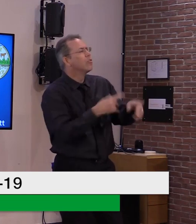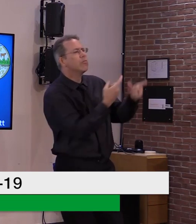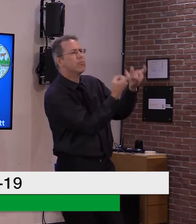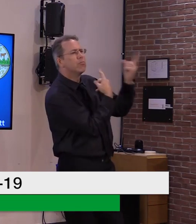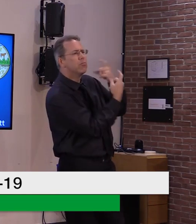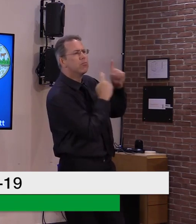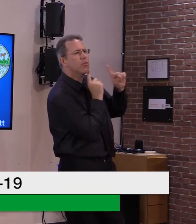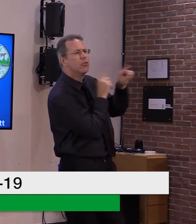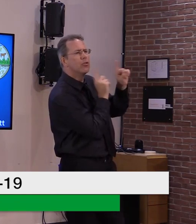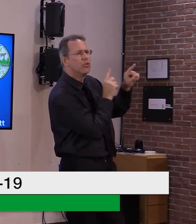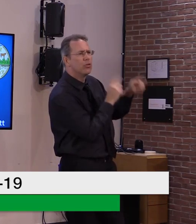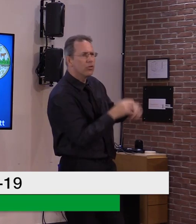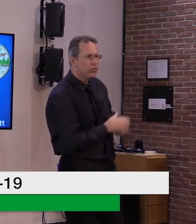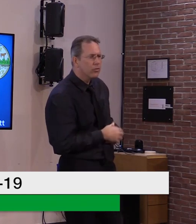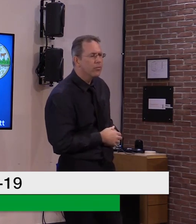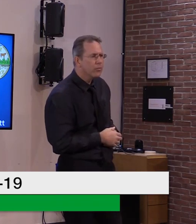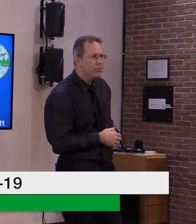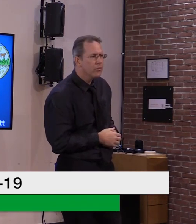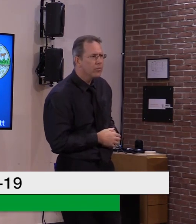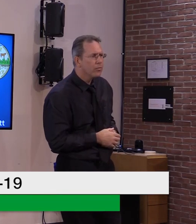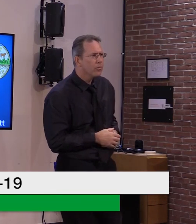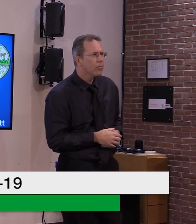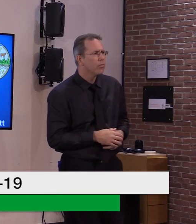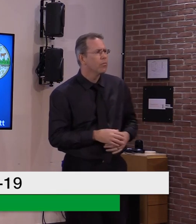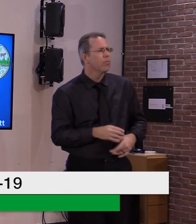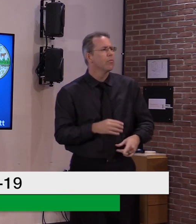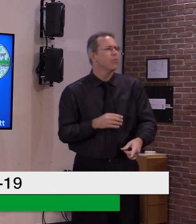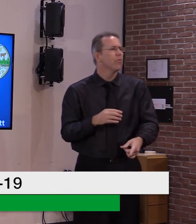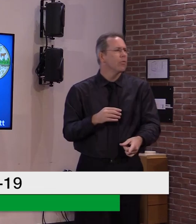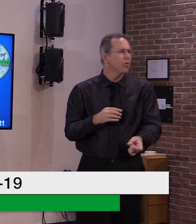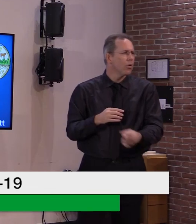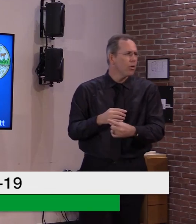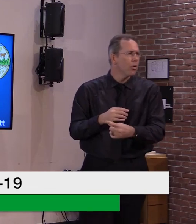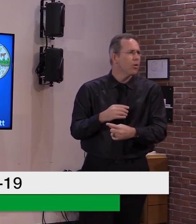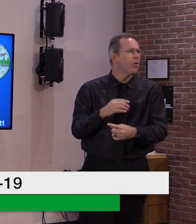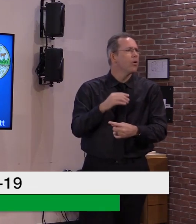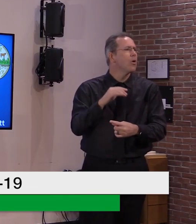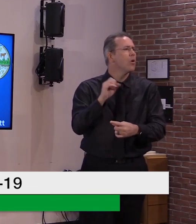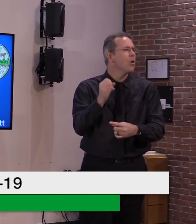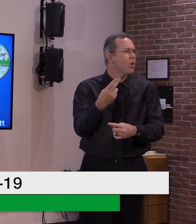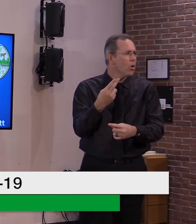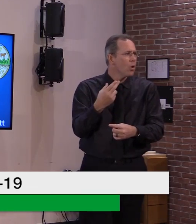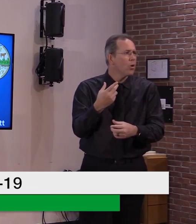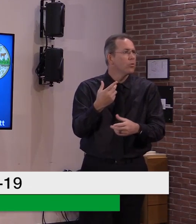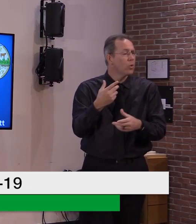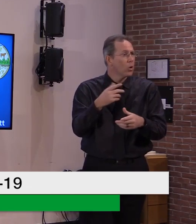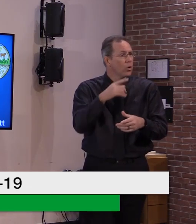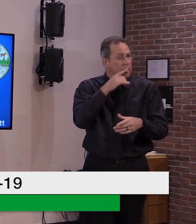sure i see so the kids are questioned individually when they uh daily